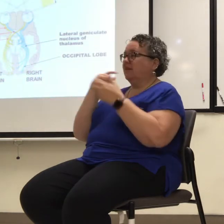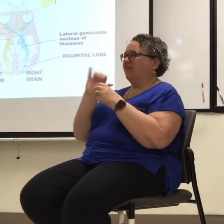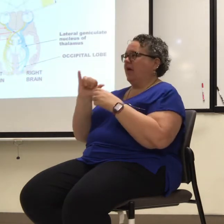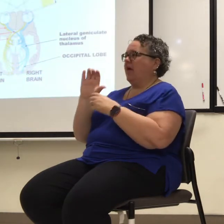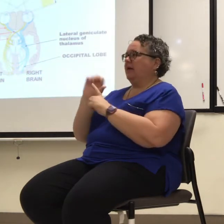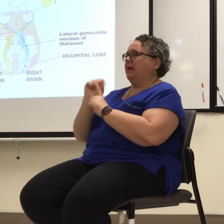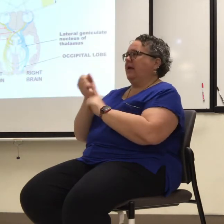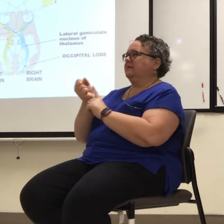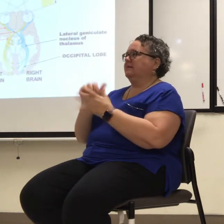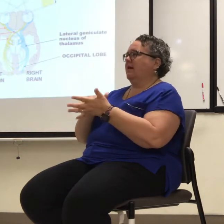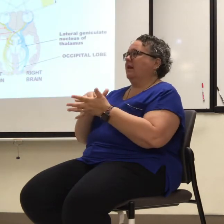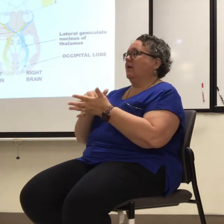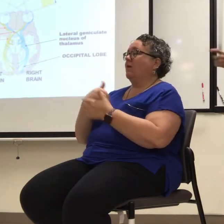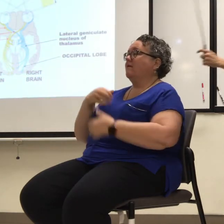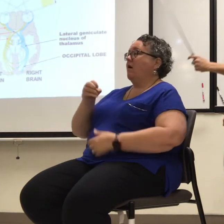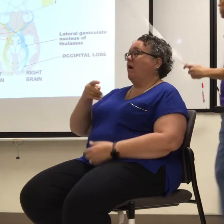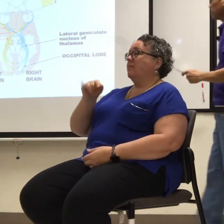nerve